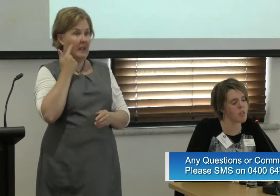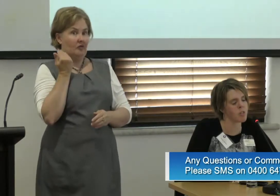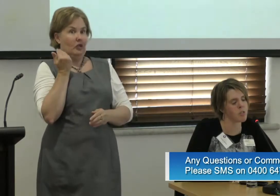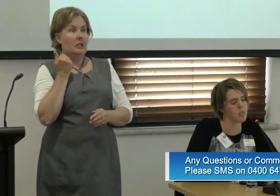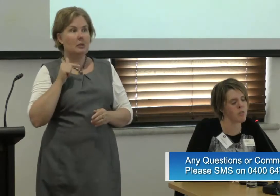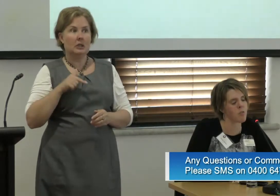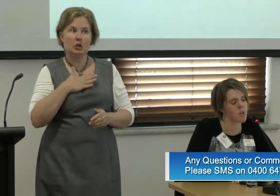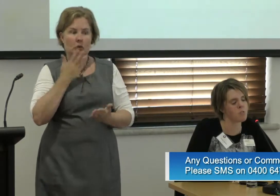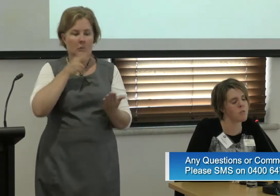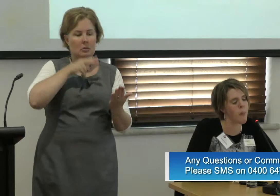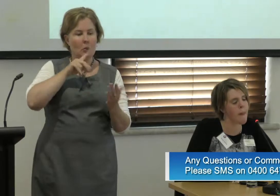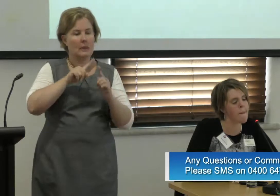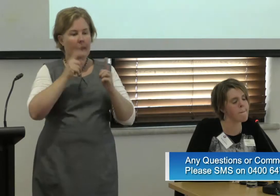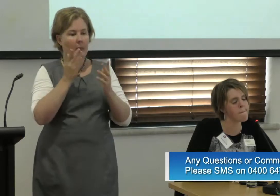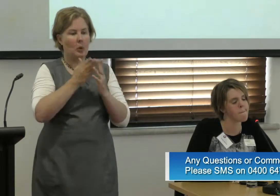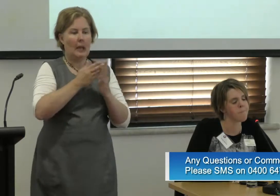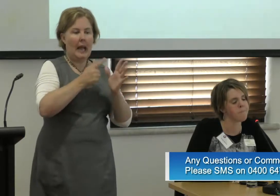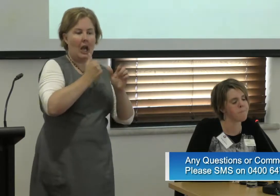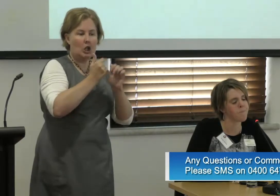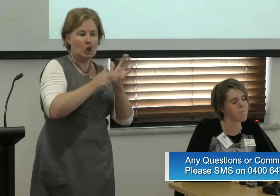really interesting to have a read of.